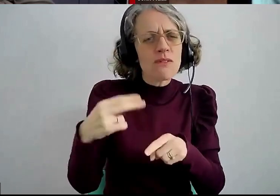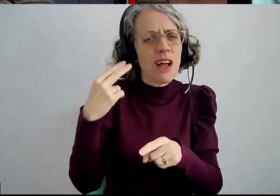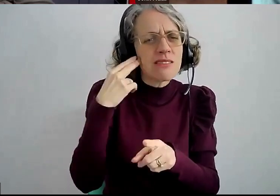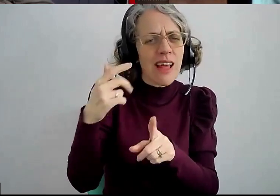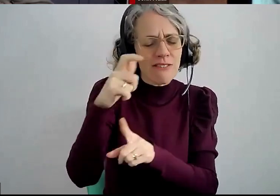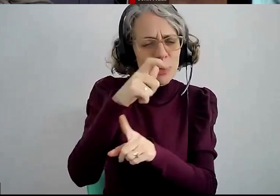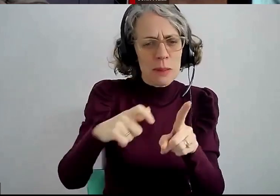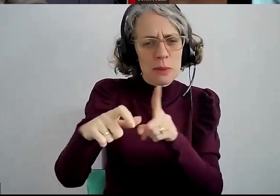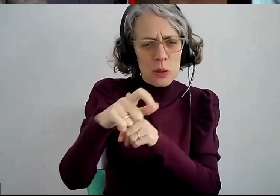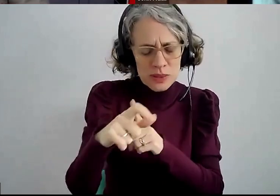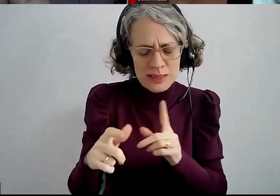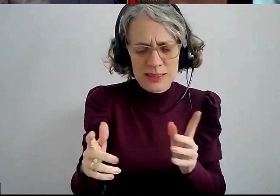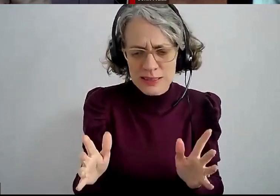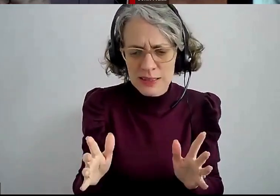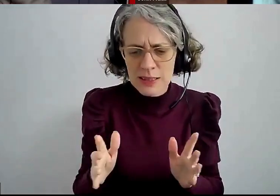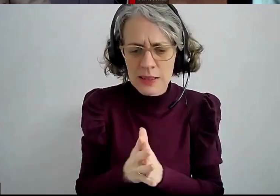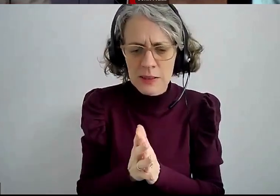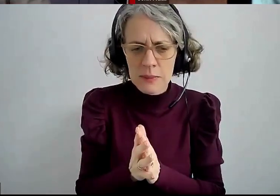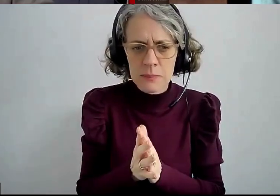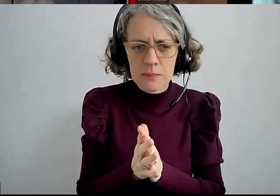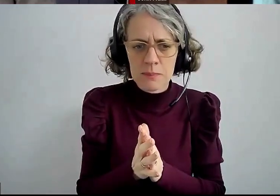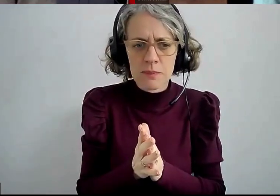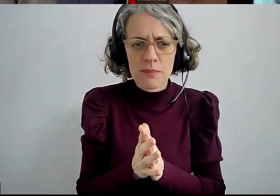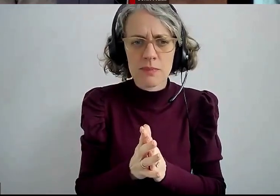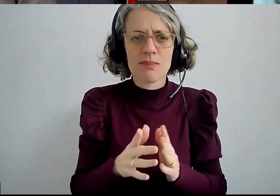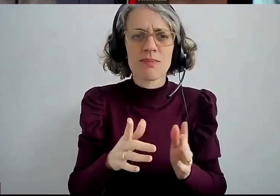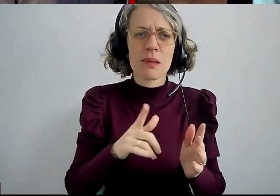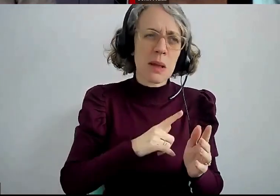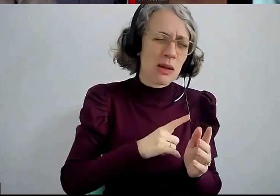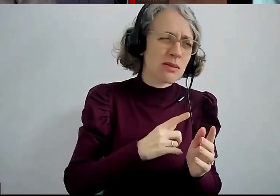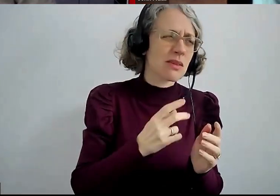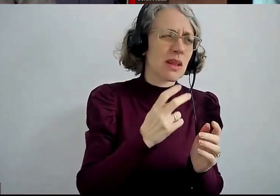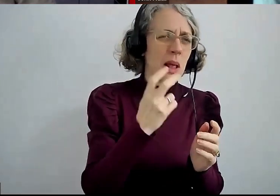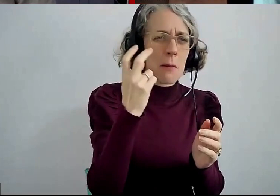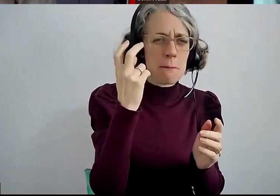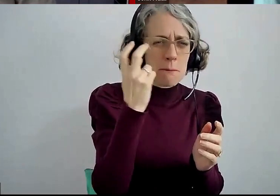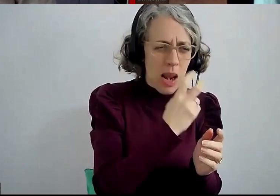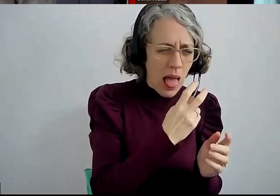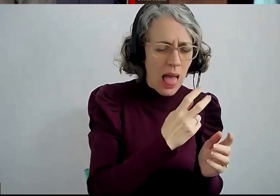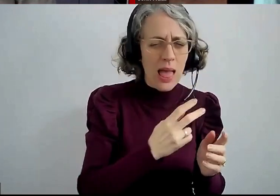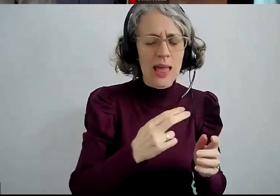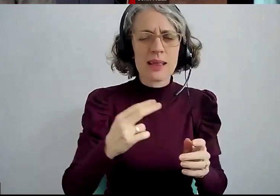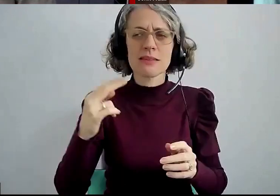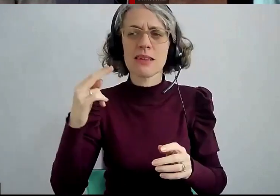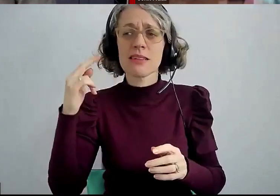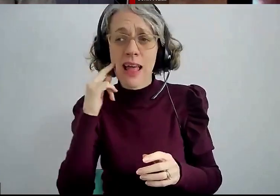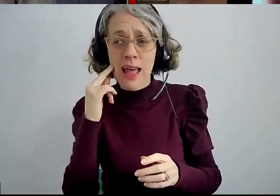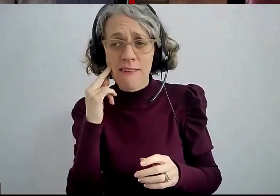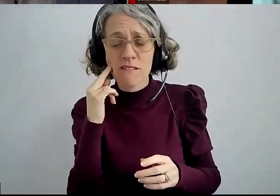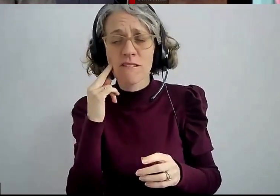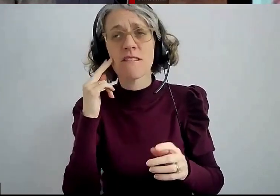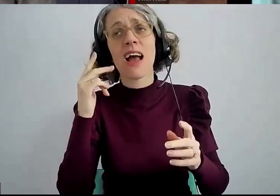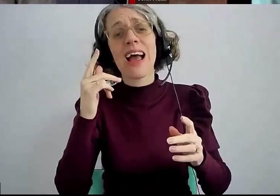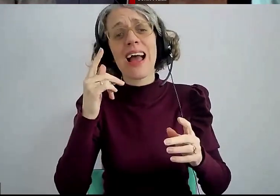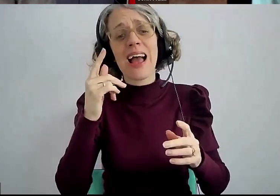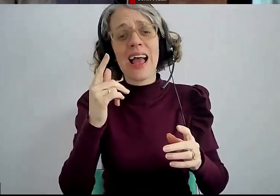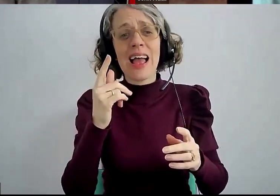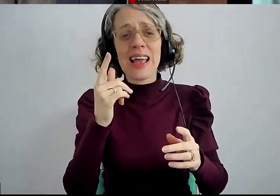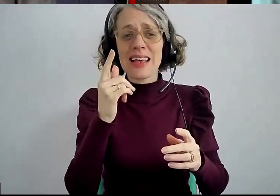because things like blindness or deafness can be, if you allow them, cut